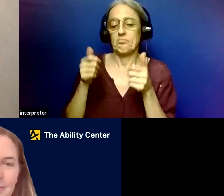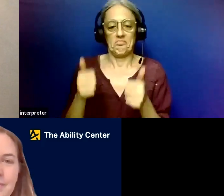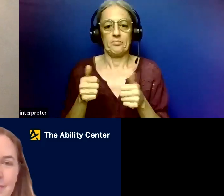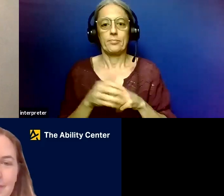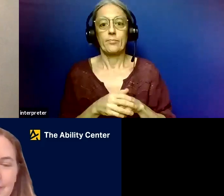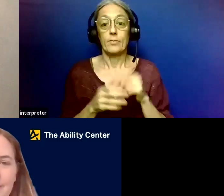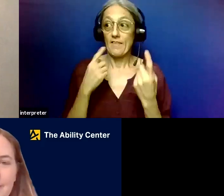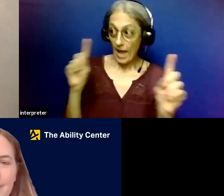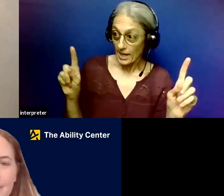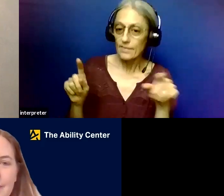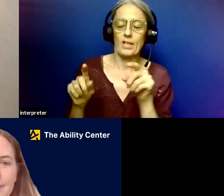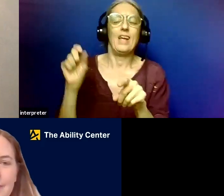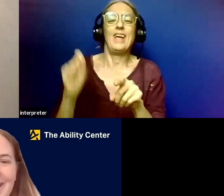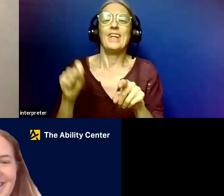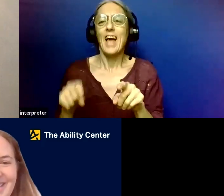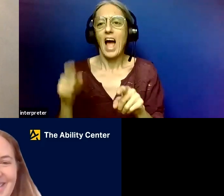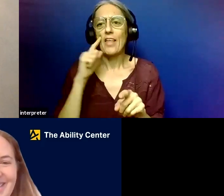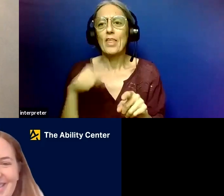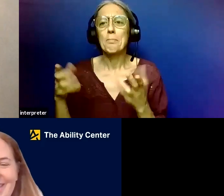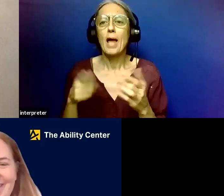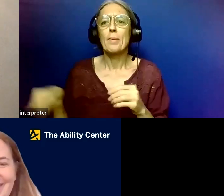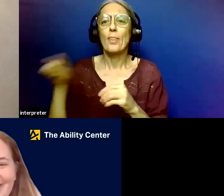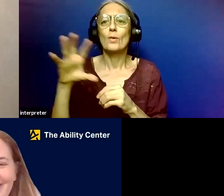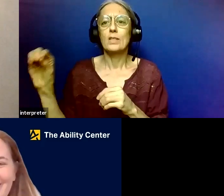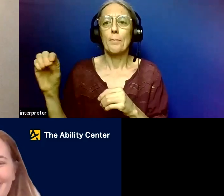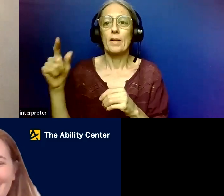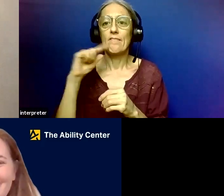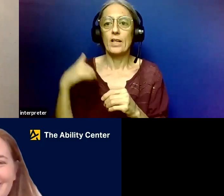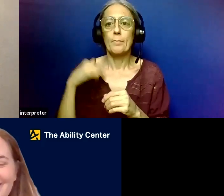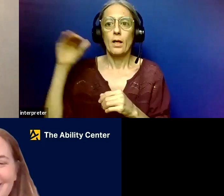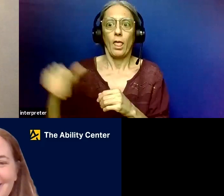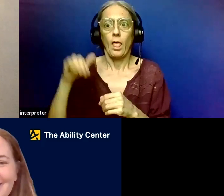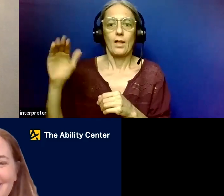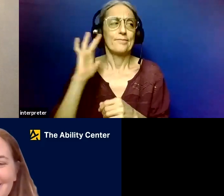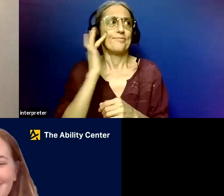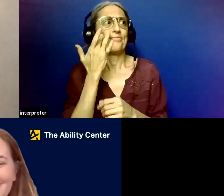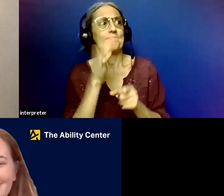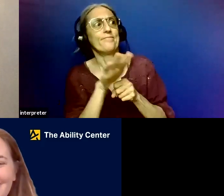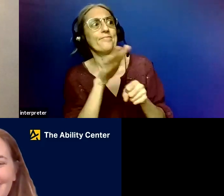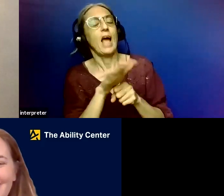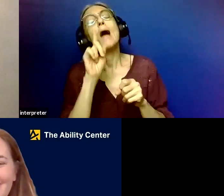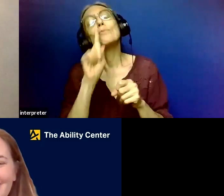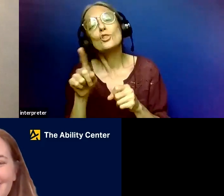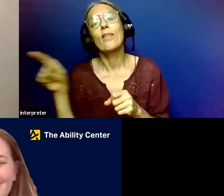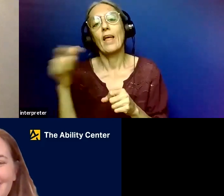they probably find me annoying, but I'm sure they find me annoying, but